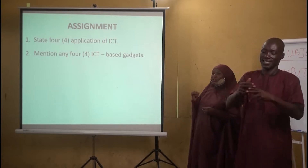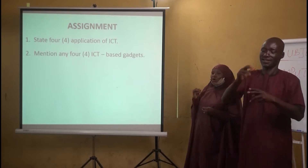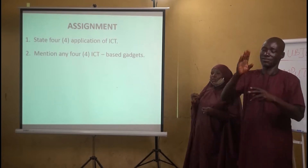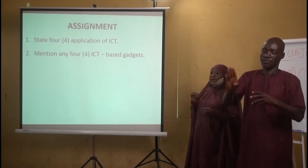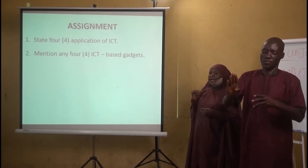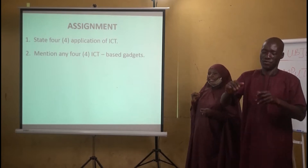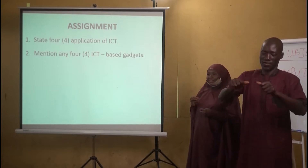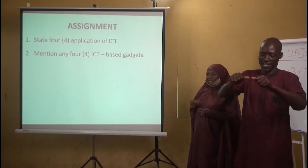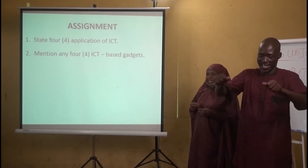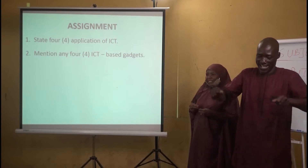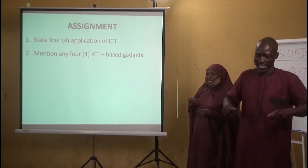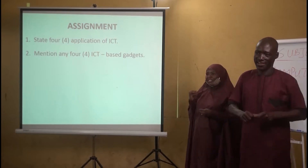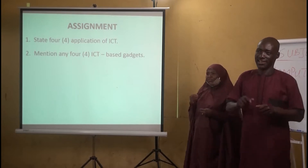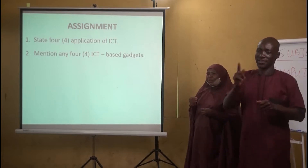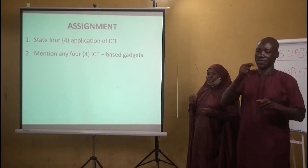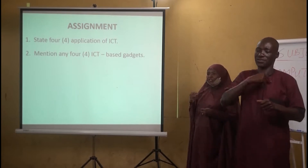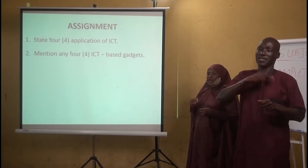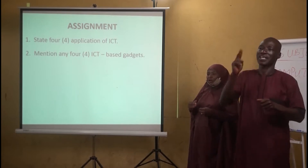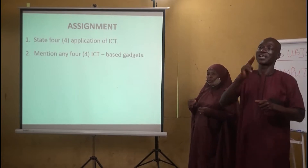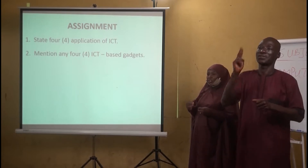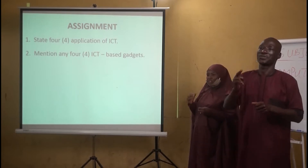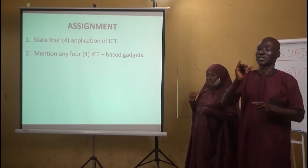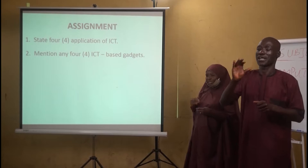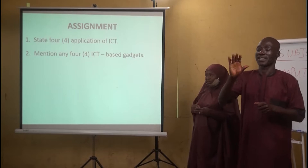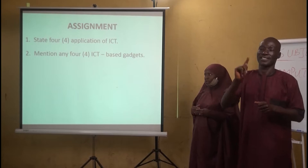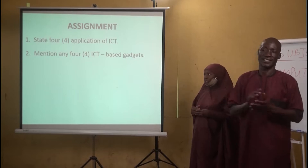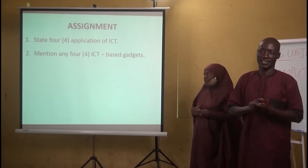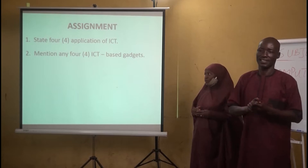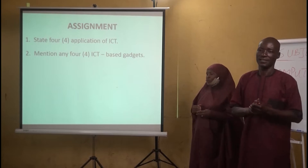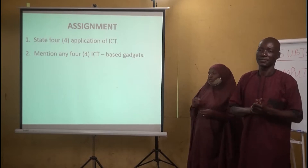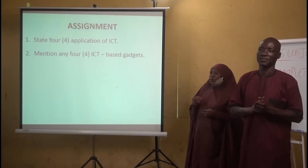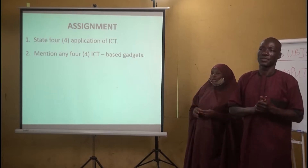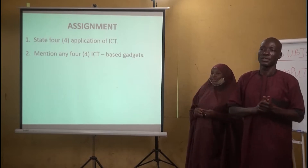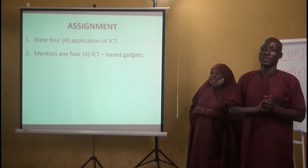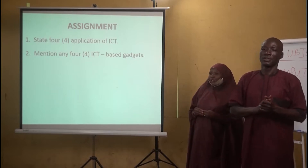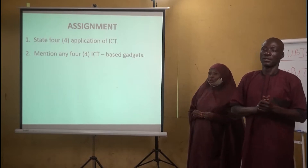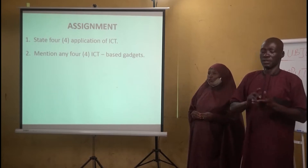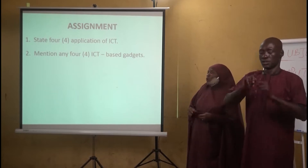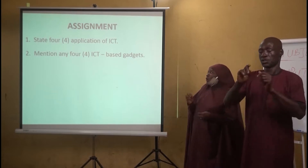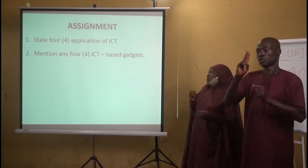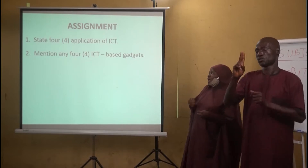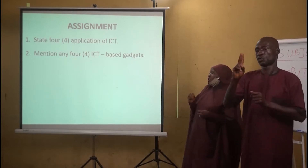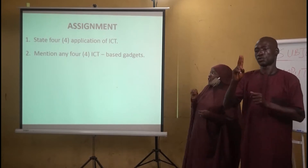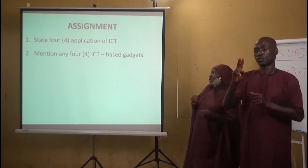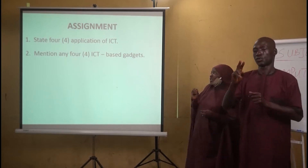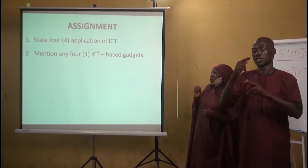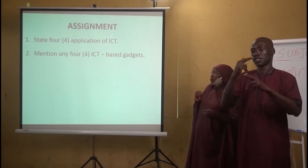of ICT, that's information and communication technology. Question 2, mention